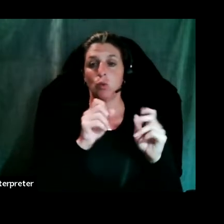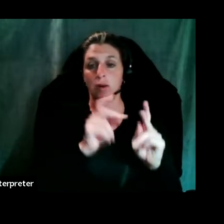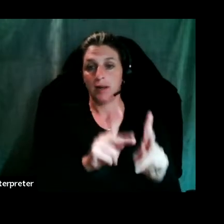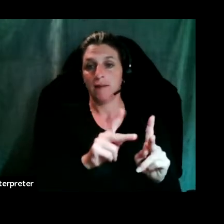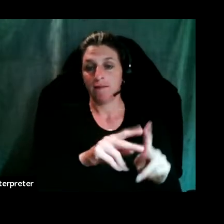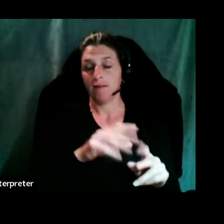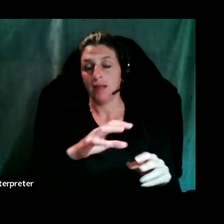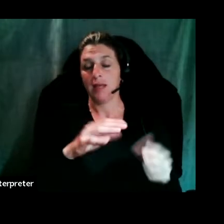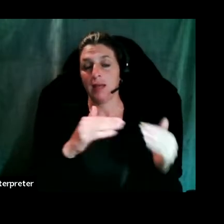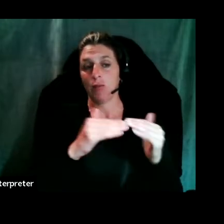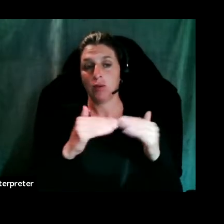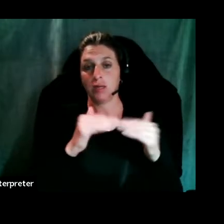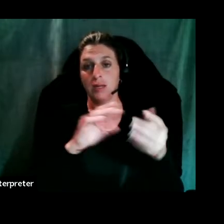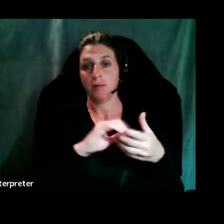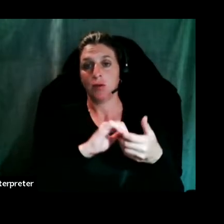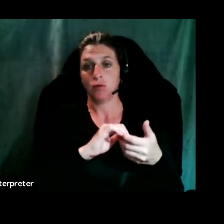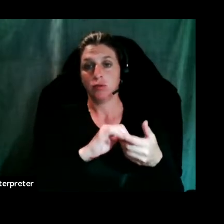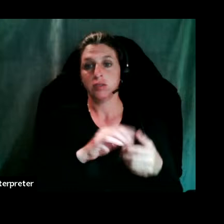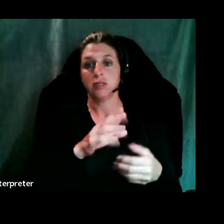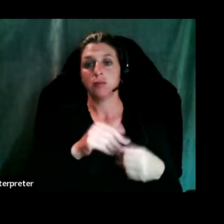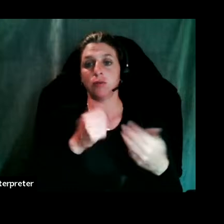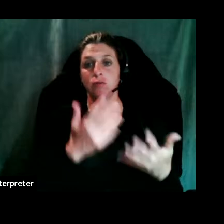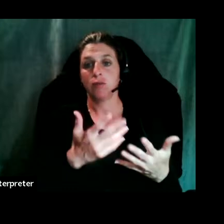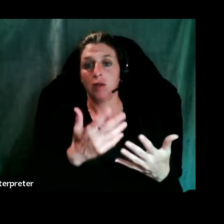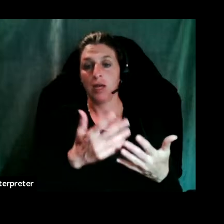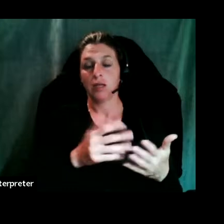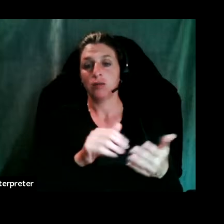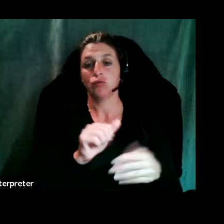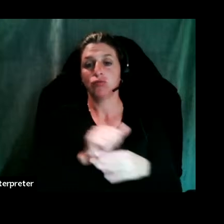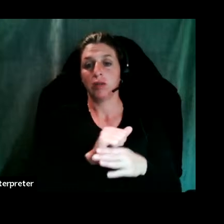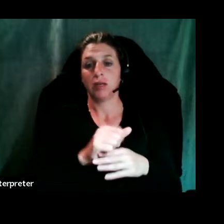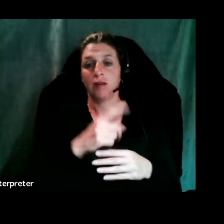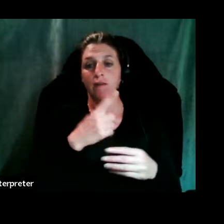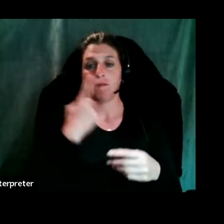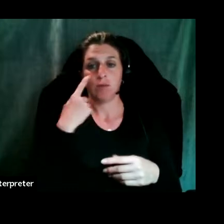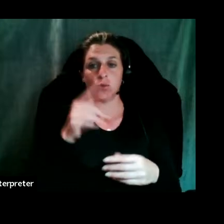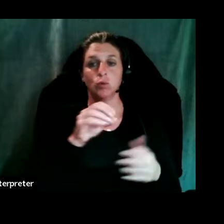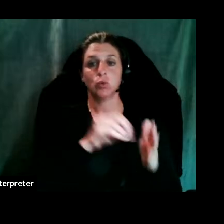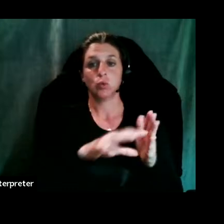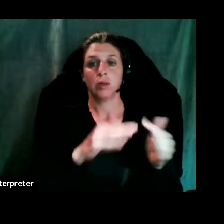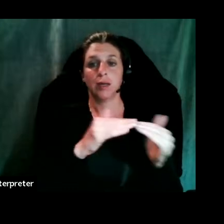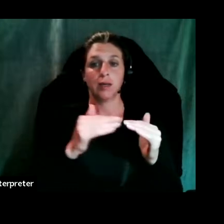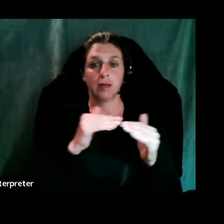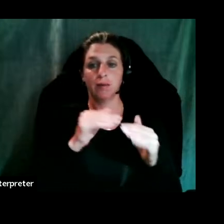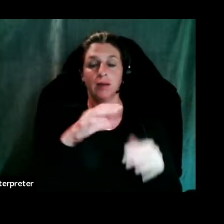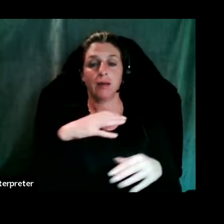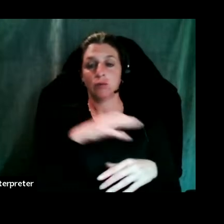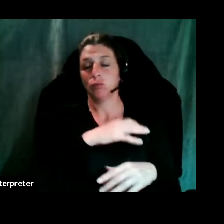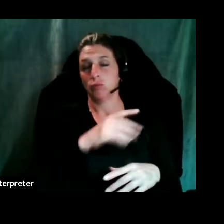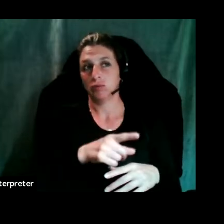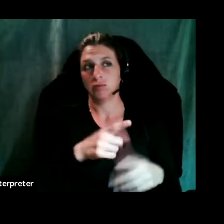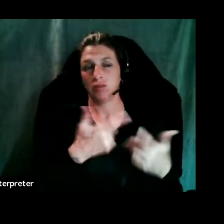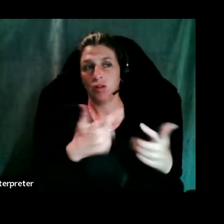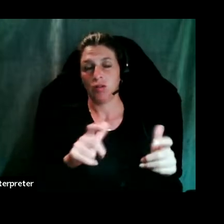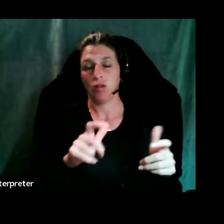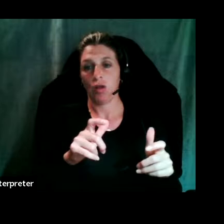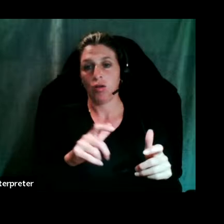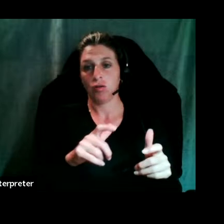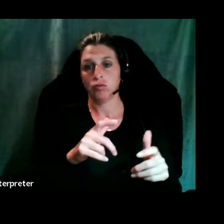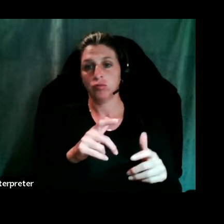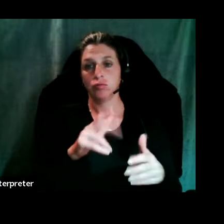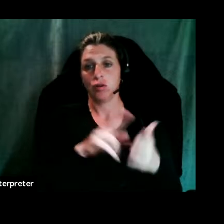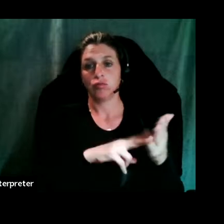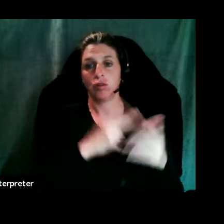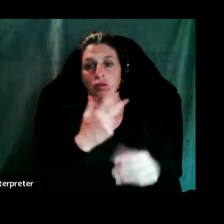Partnership. They provide direct training for our student equity councils. So again, this was a fairly large contract 3 years ago because they